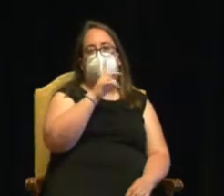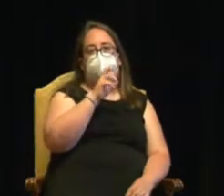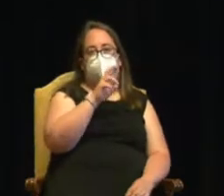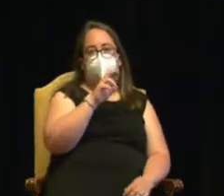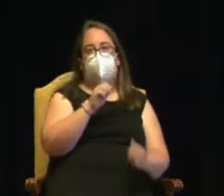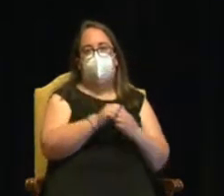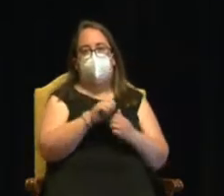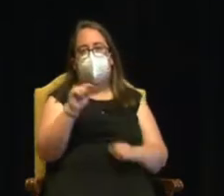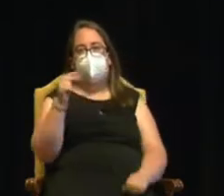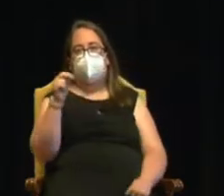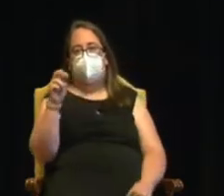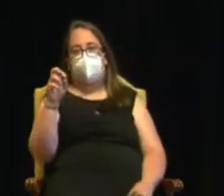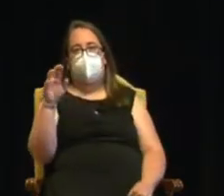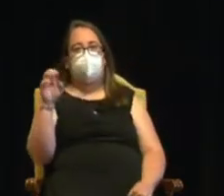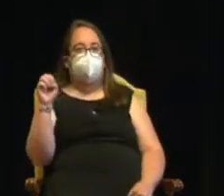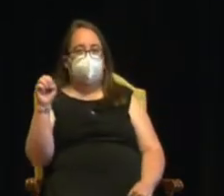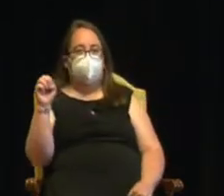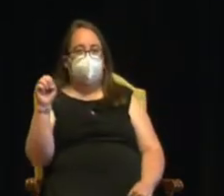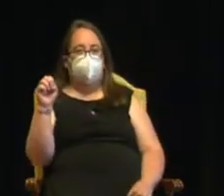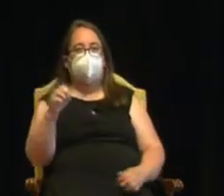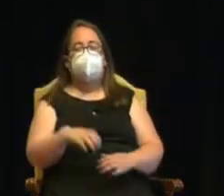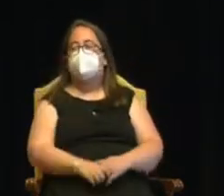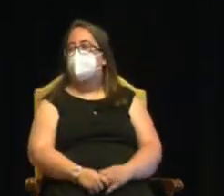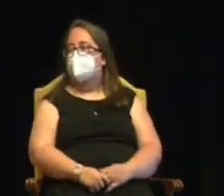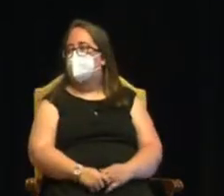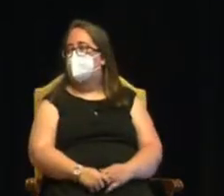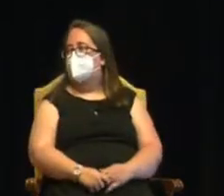Wire and you know things like that.